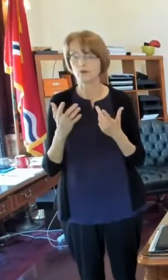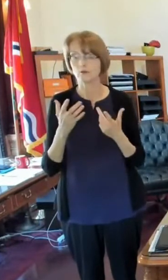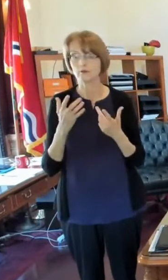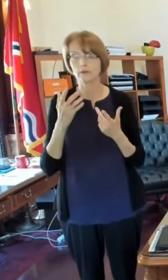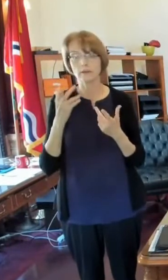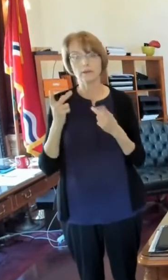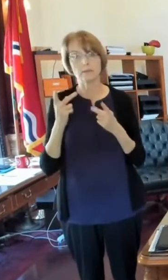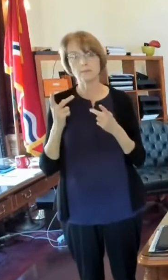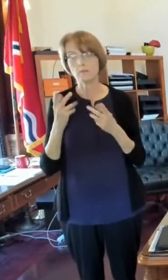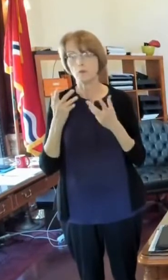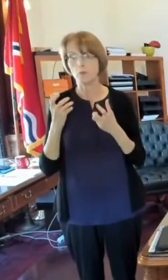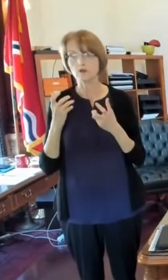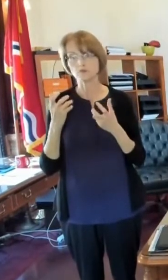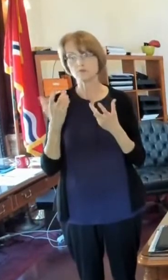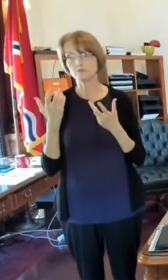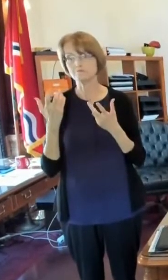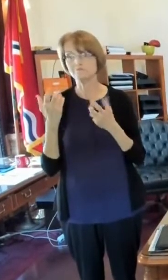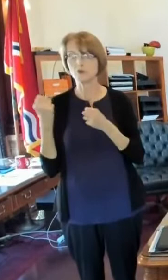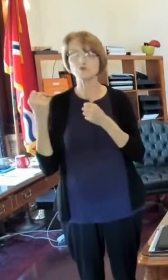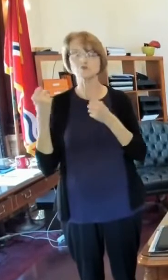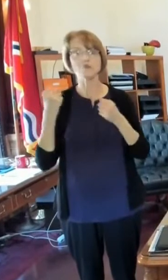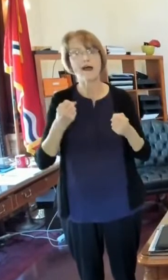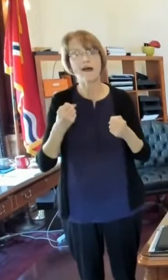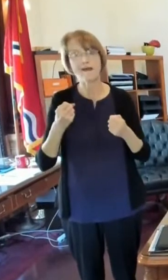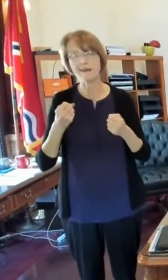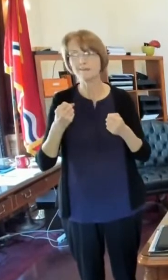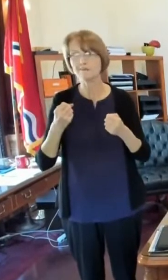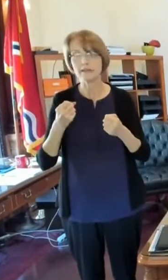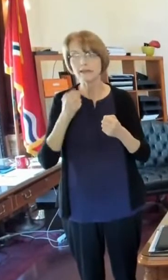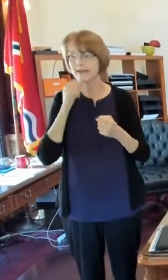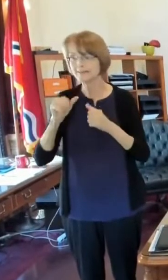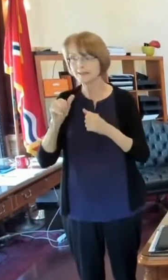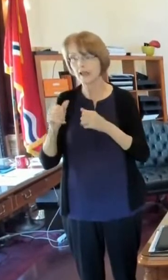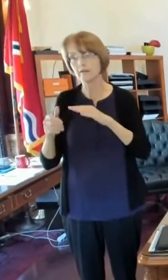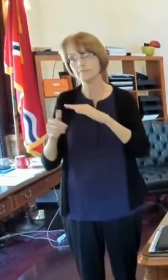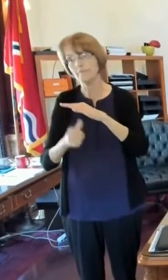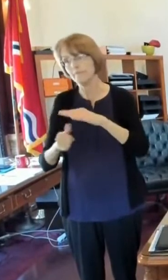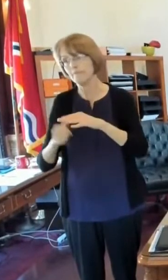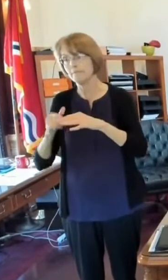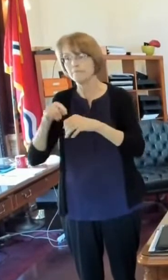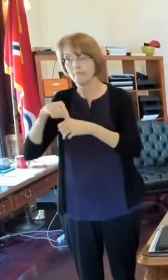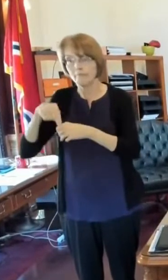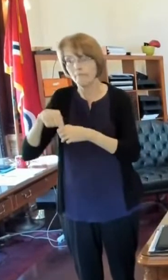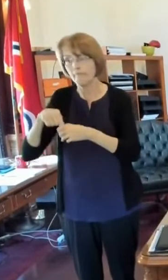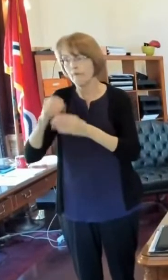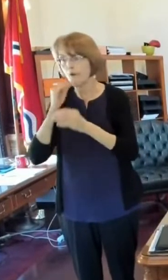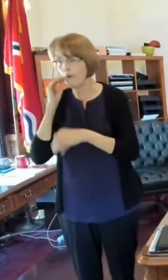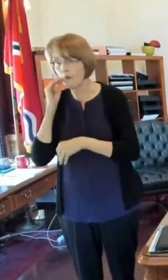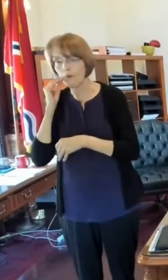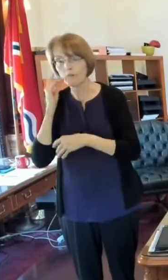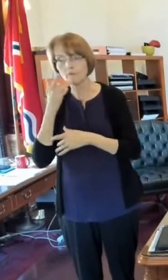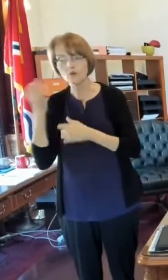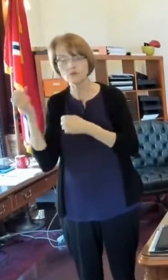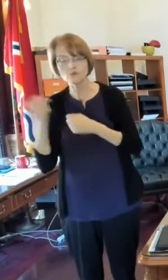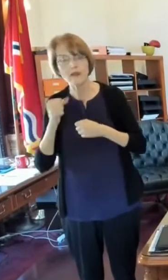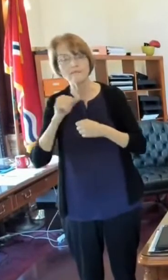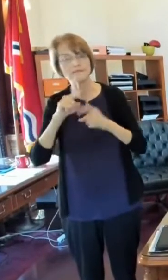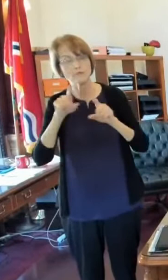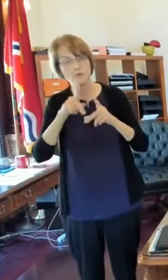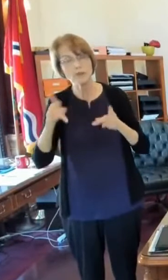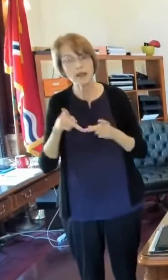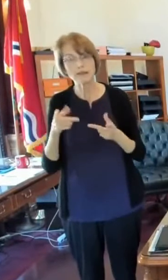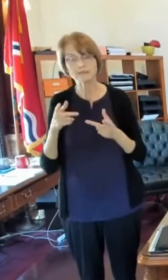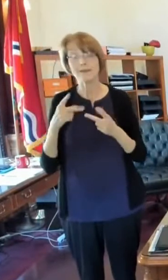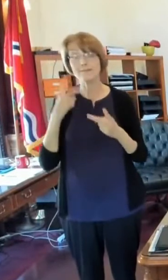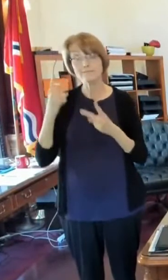year to have a little getaway. So yes, visitors are still welcome in St. Louis, and frankly, they're a very